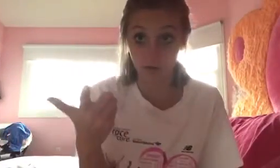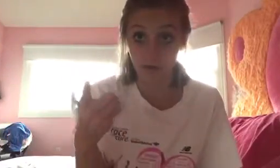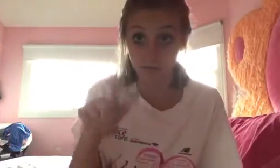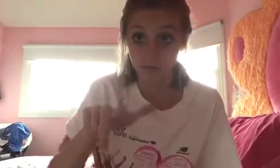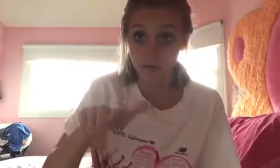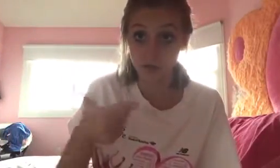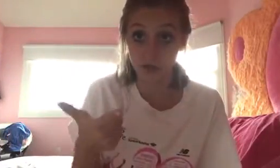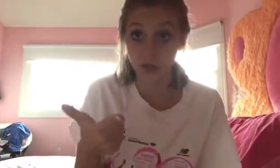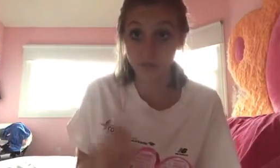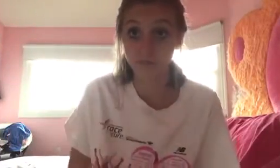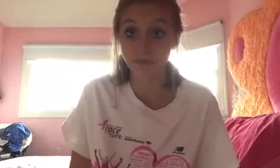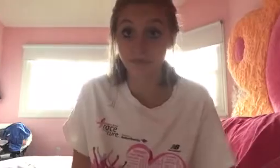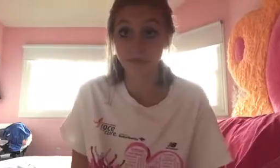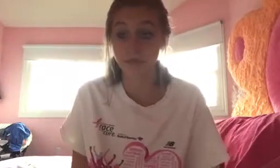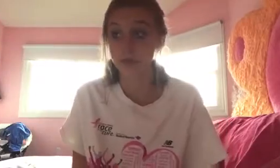over. Turn.